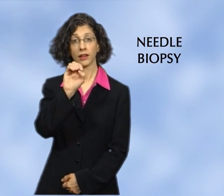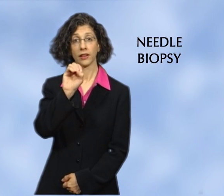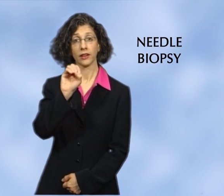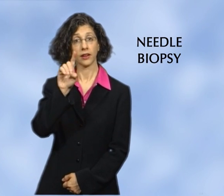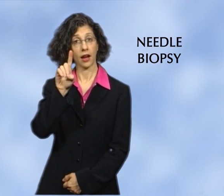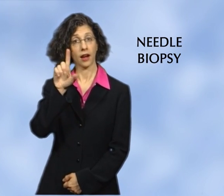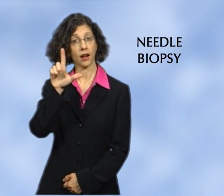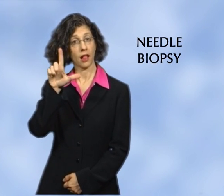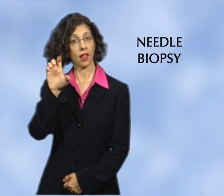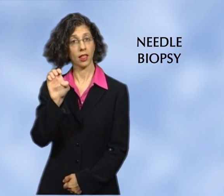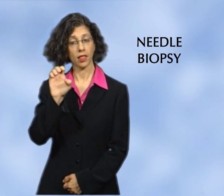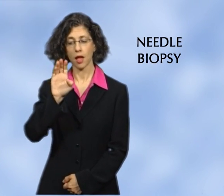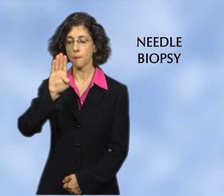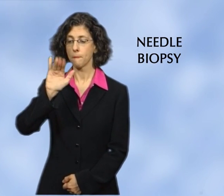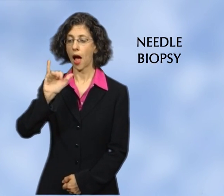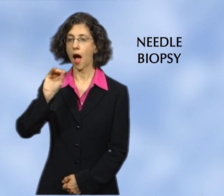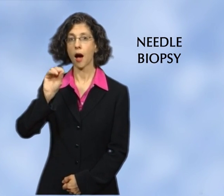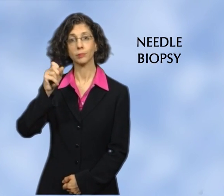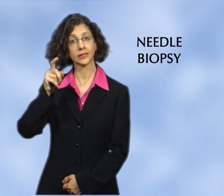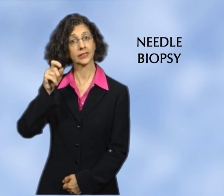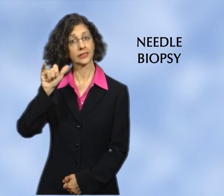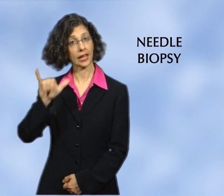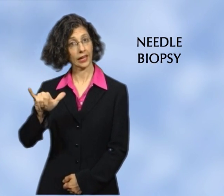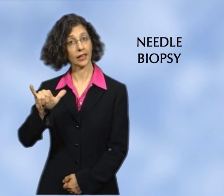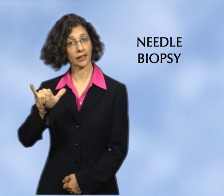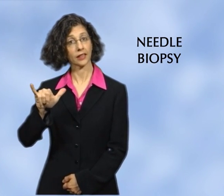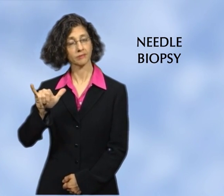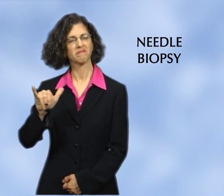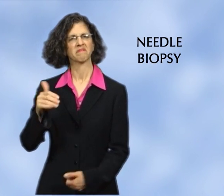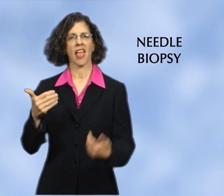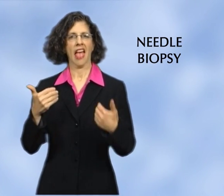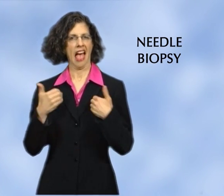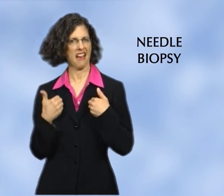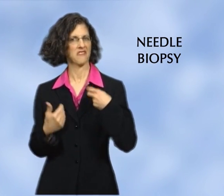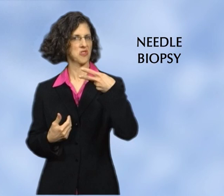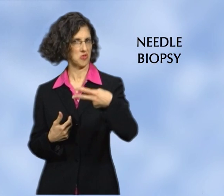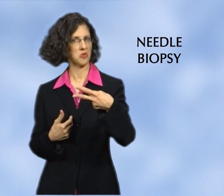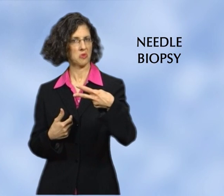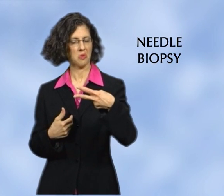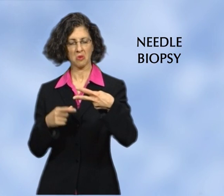There are two kinds of needle biopsies.